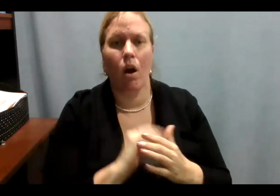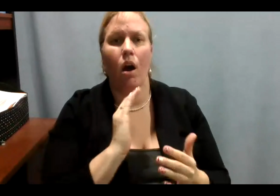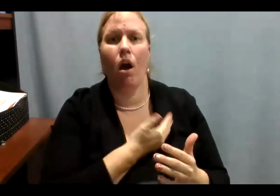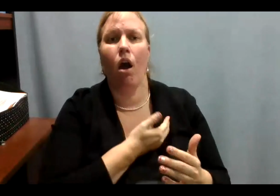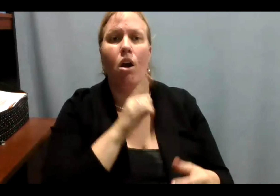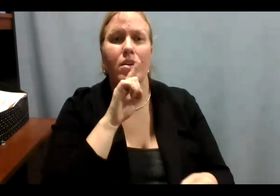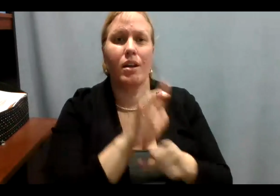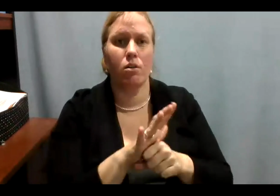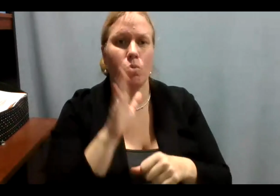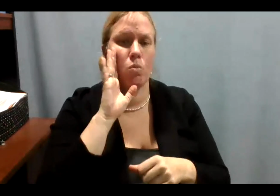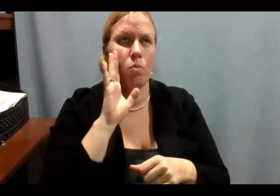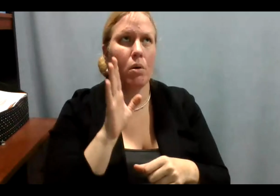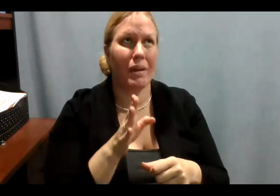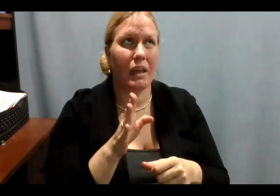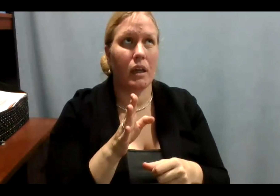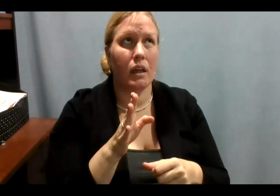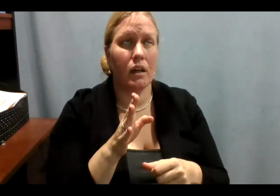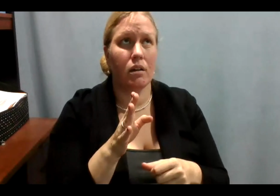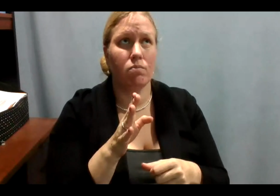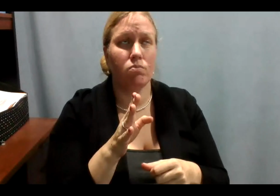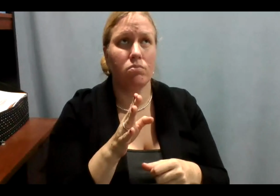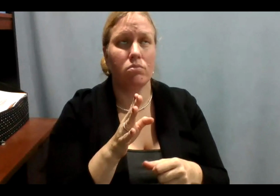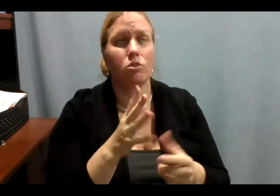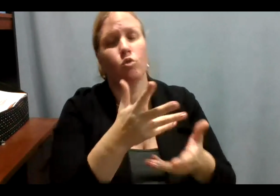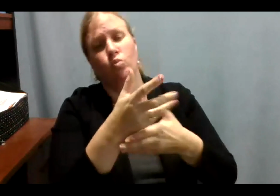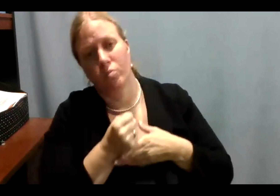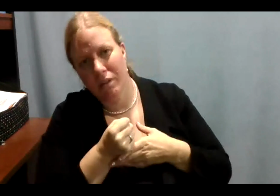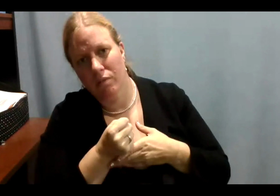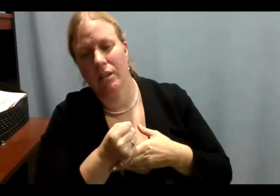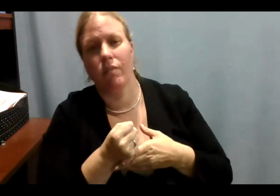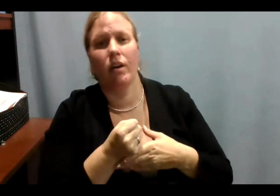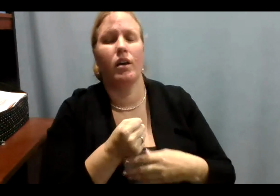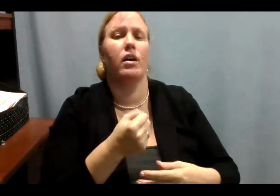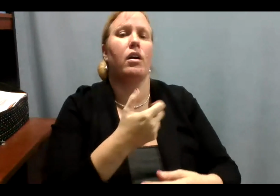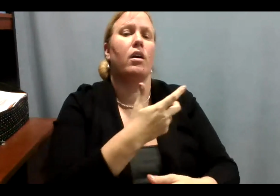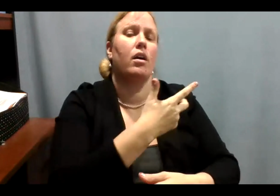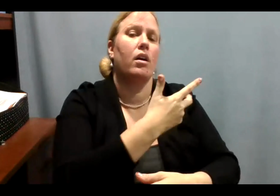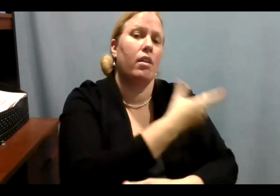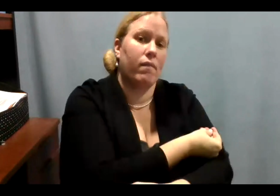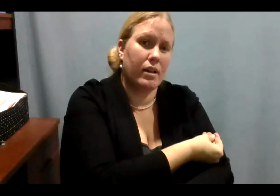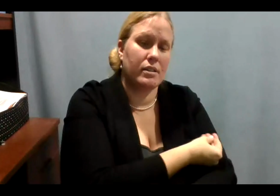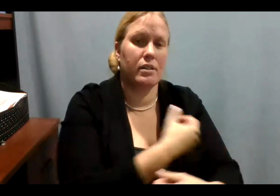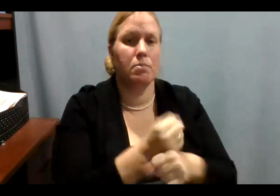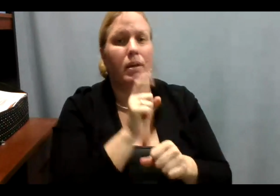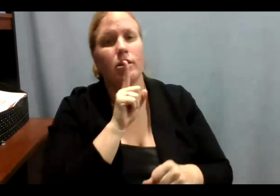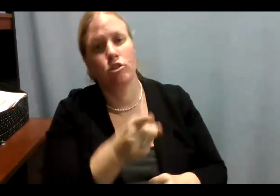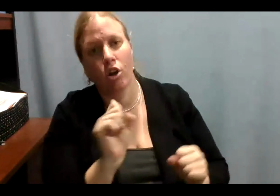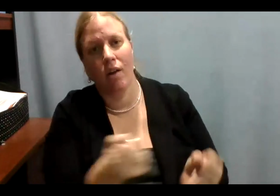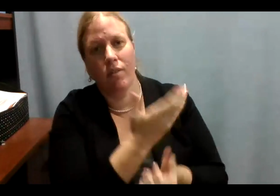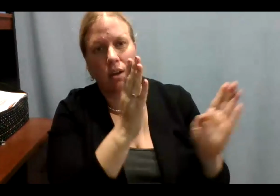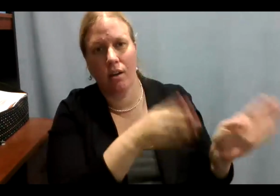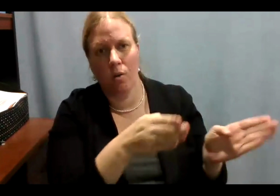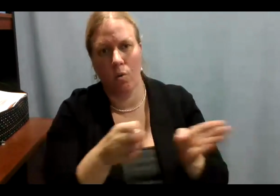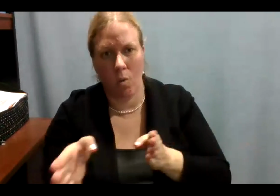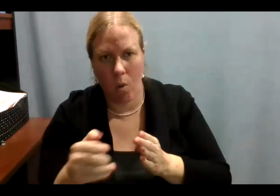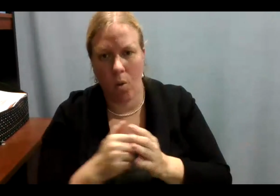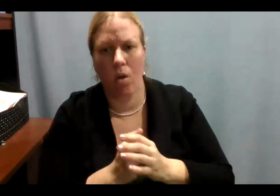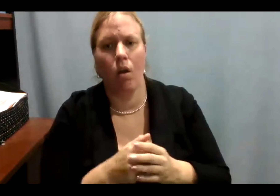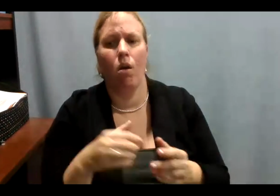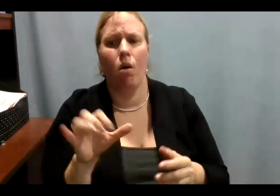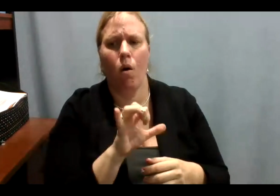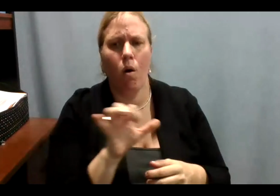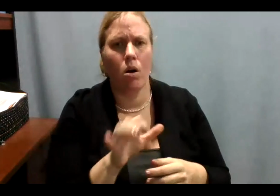is going to be on receiving the vaccine inventorying the vaccine making sure that everything is in order and then also